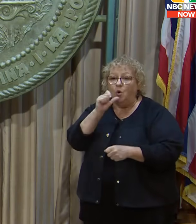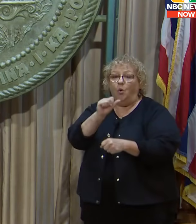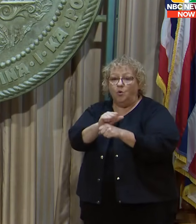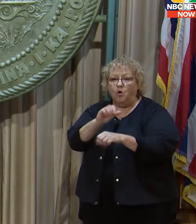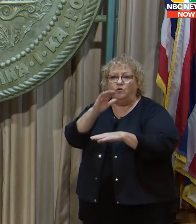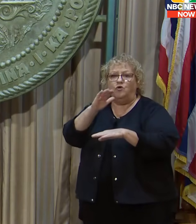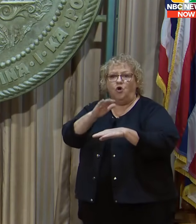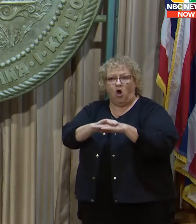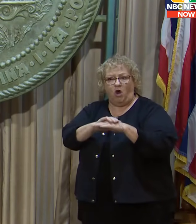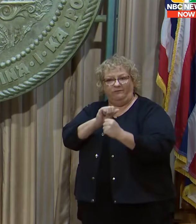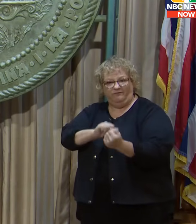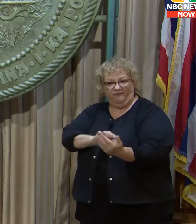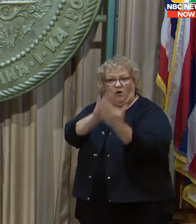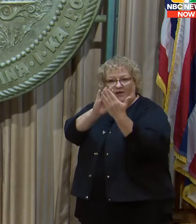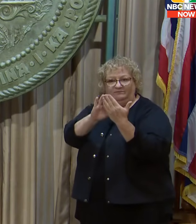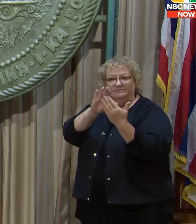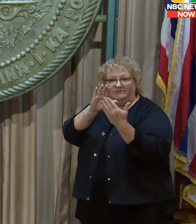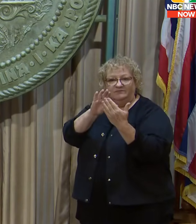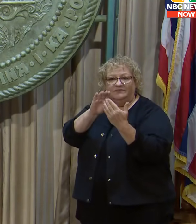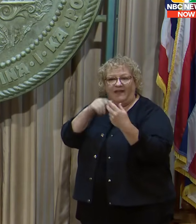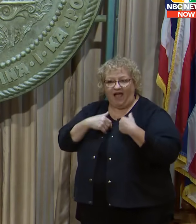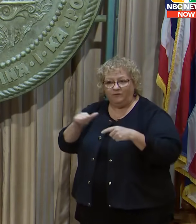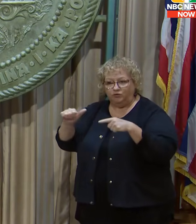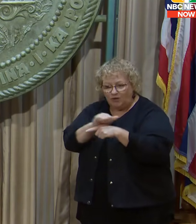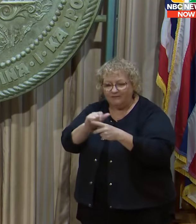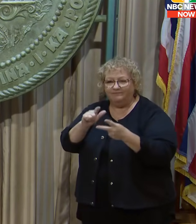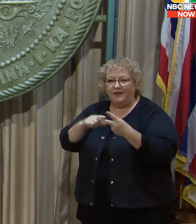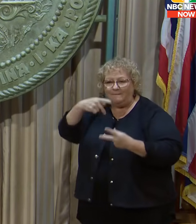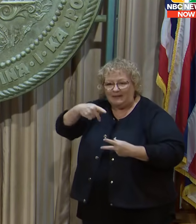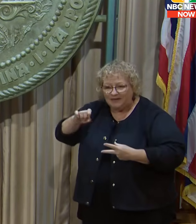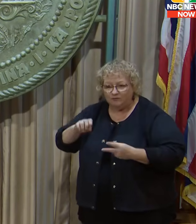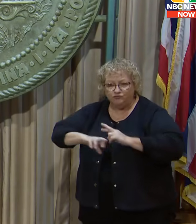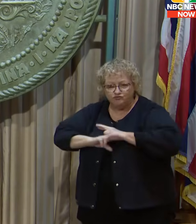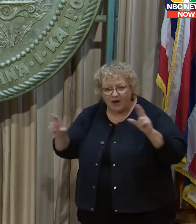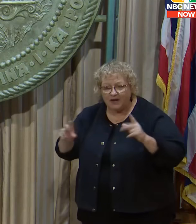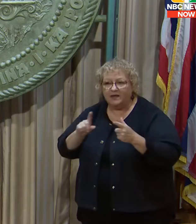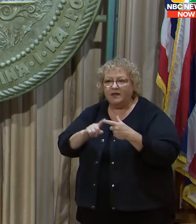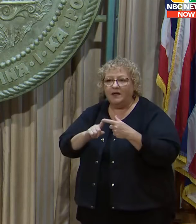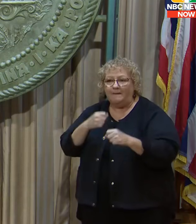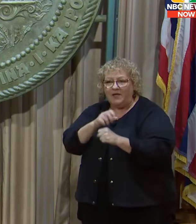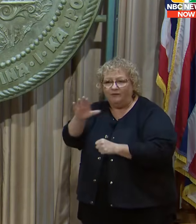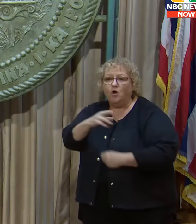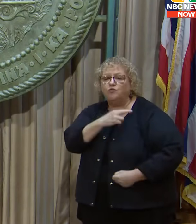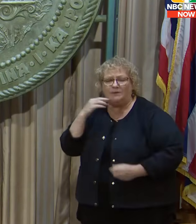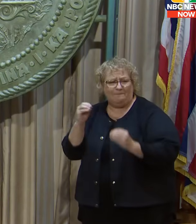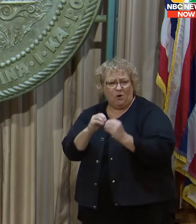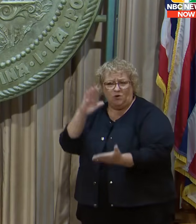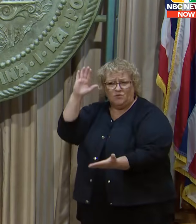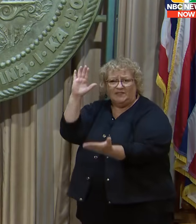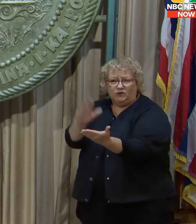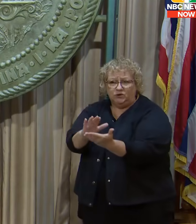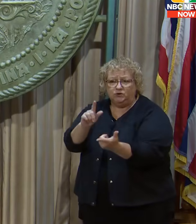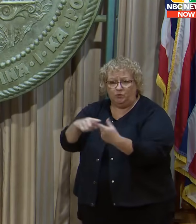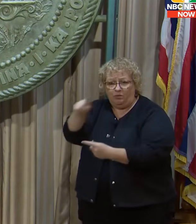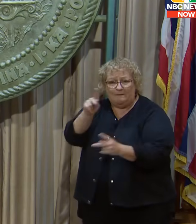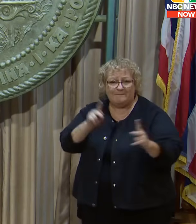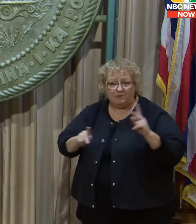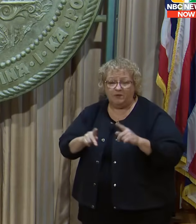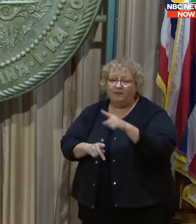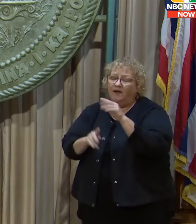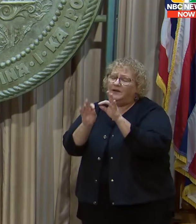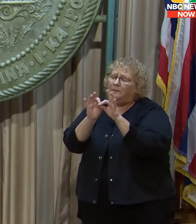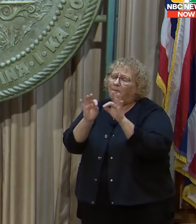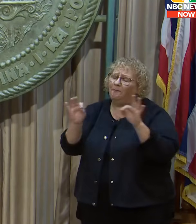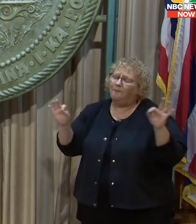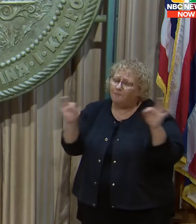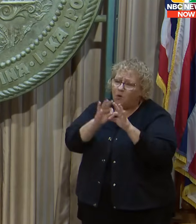trained, has protective equipment, and the risk is reduced as much as possible to those individuals. They're critical